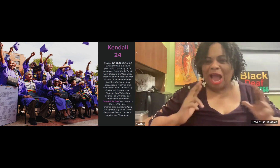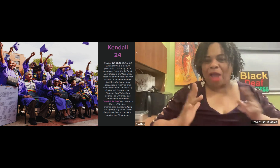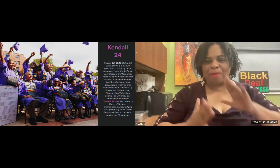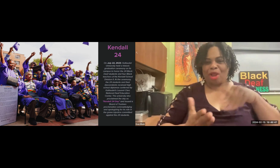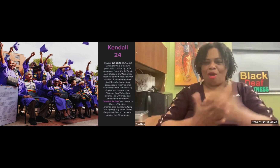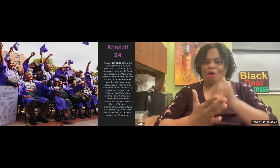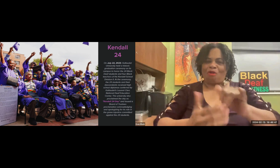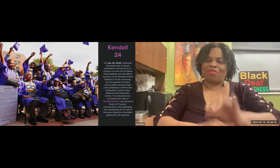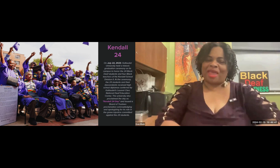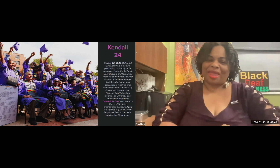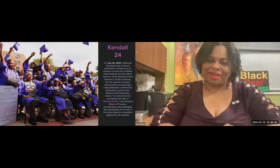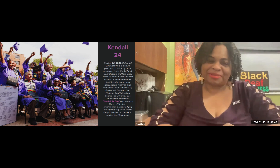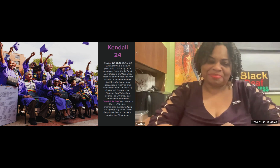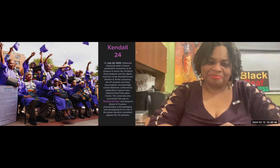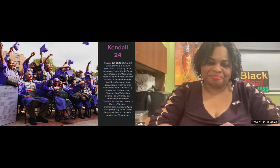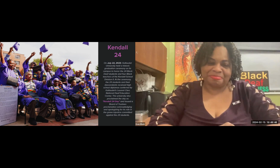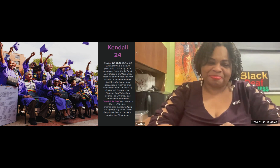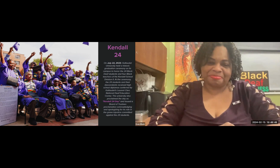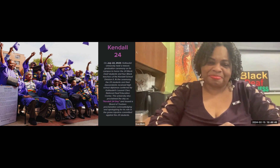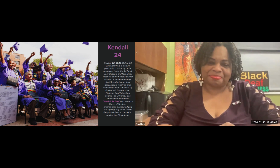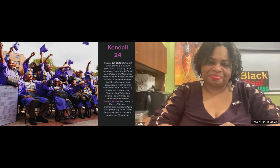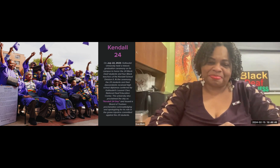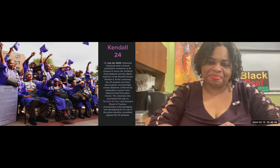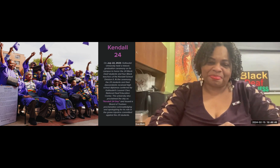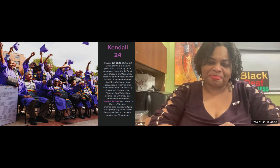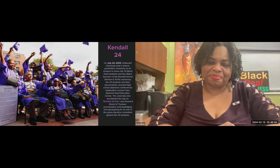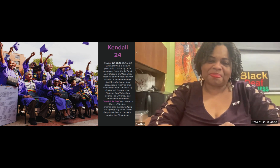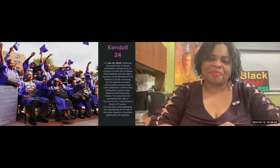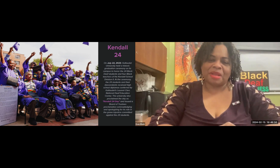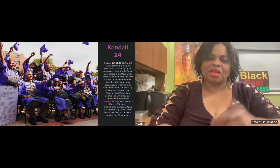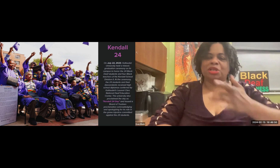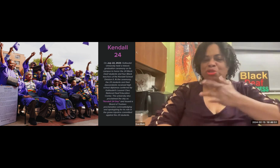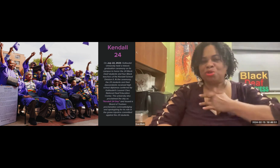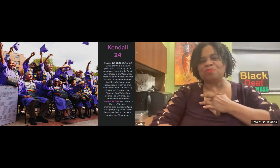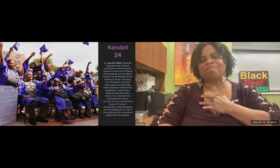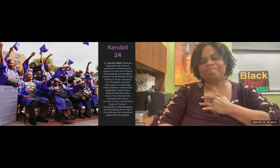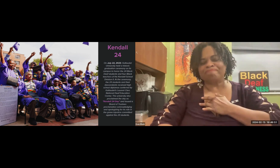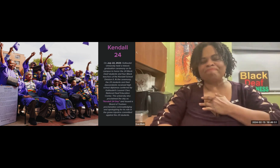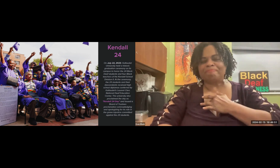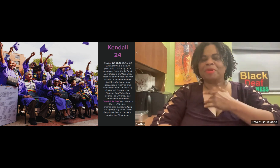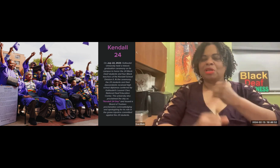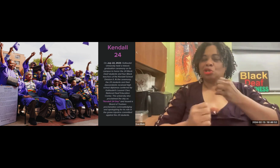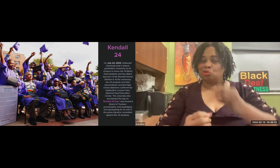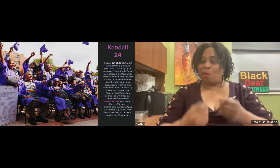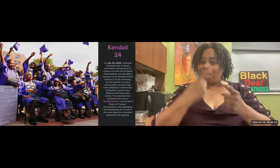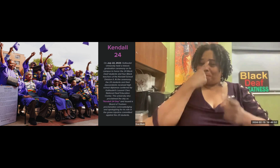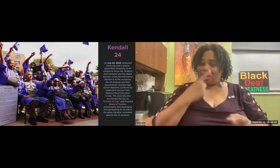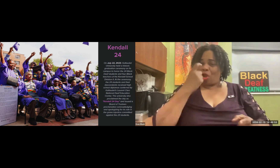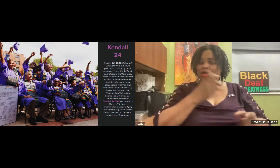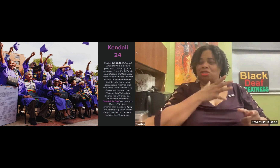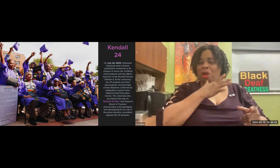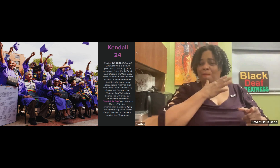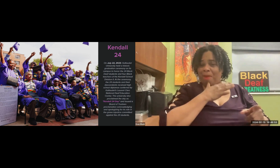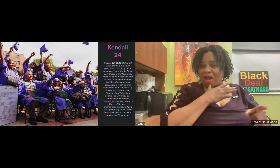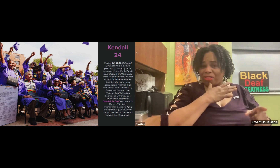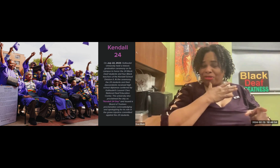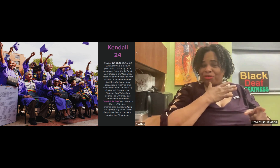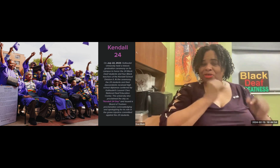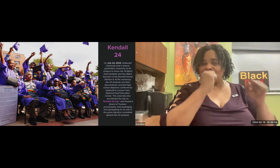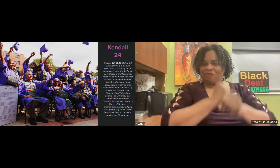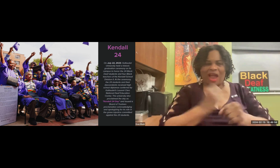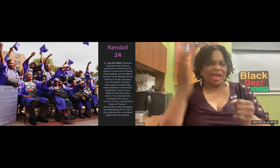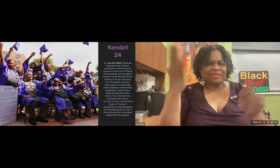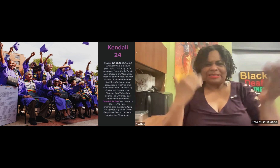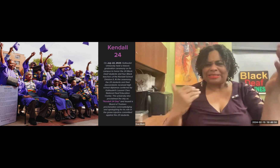deaf person, to be able to get a job and then to retire and to have all of those benefits. So it was so